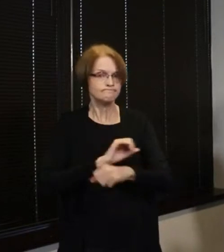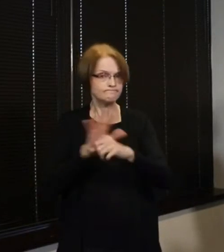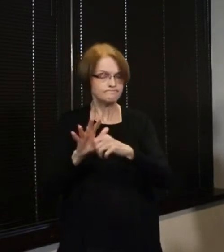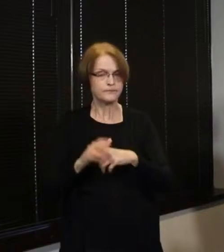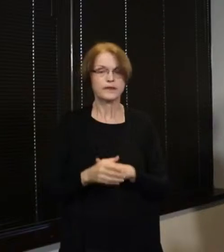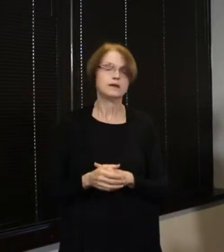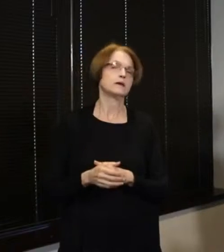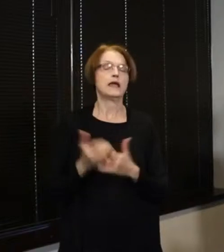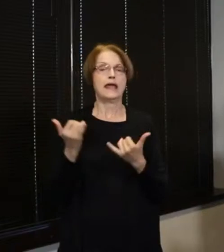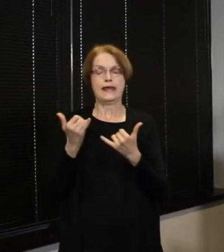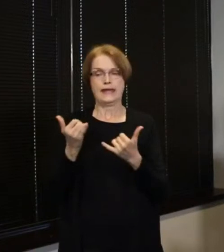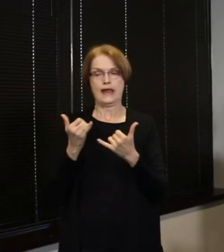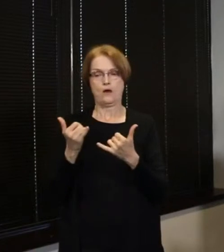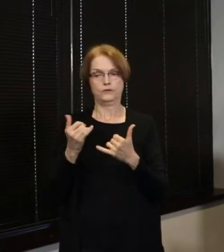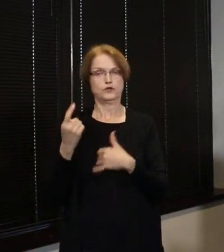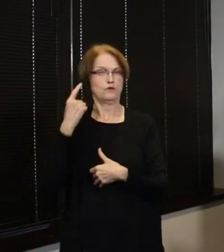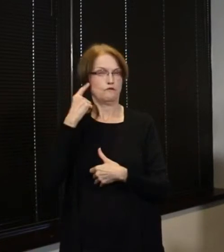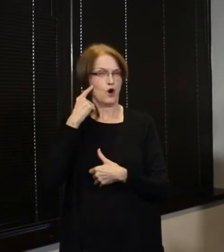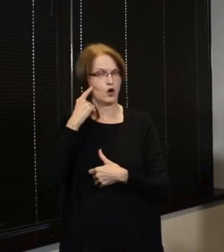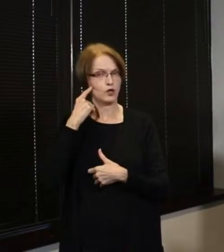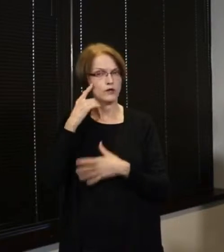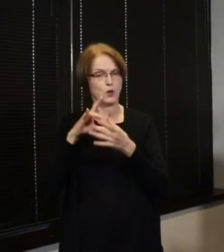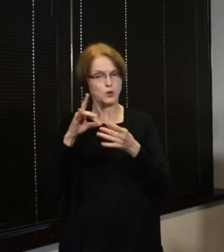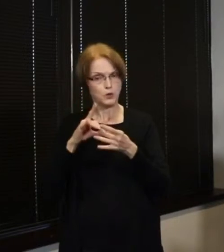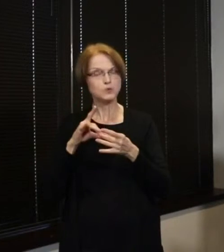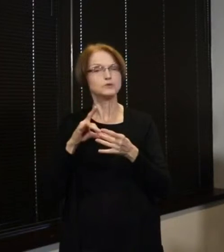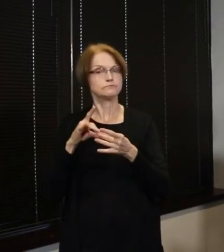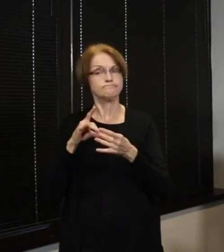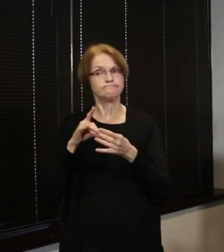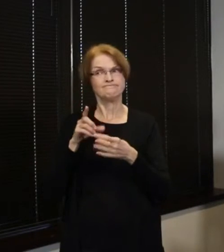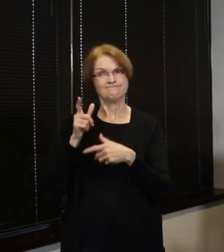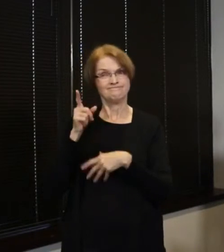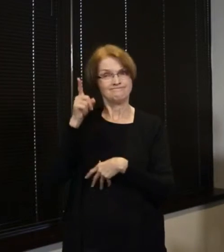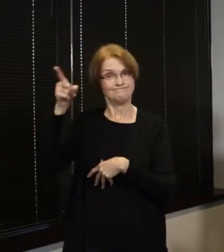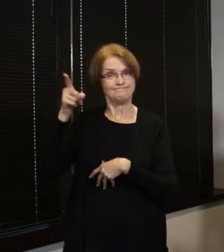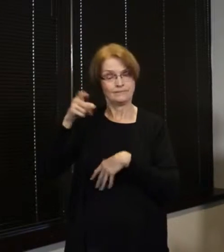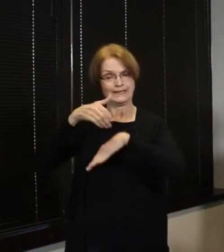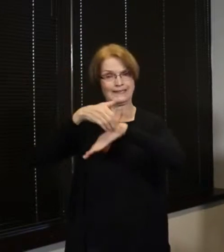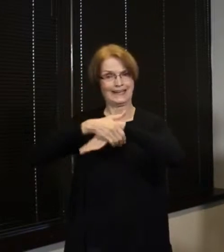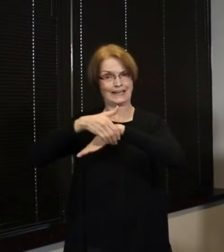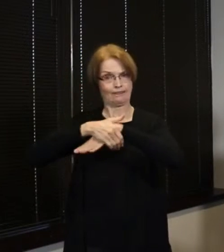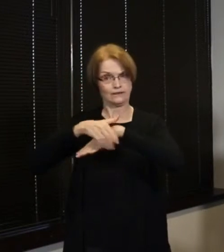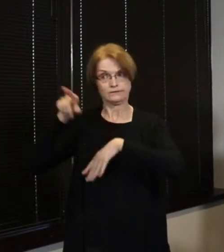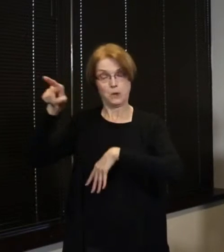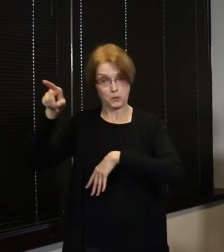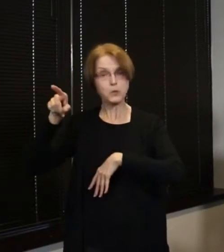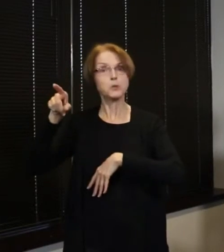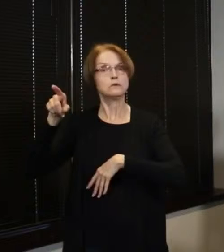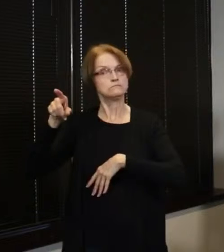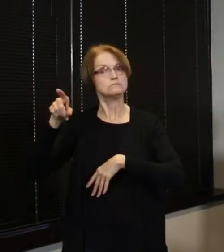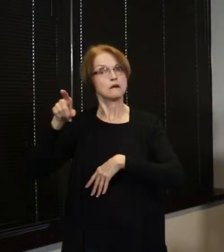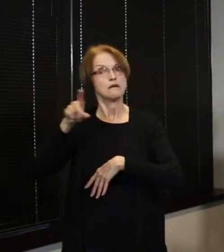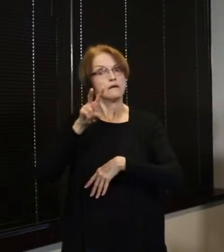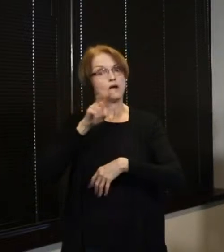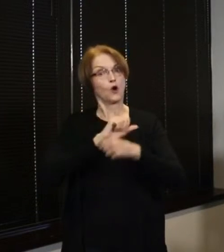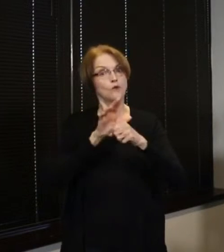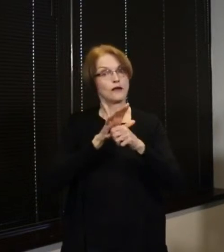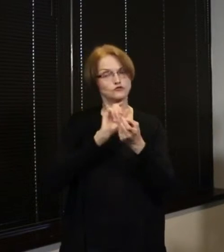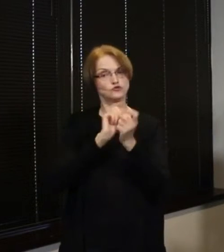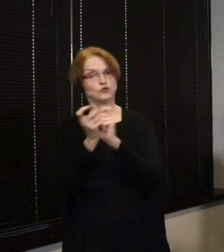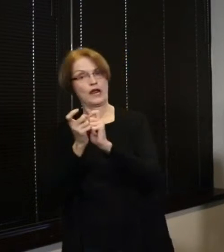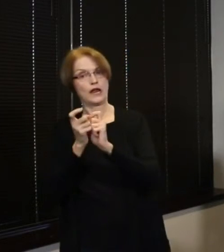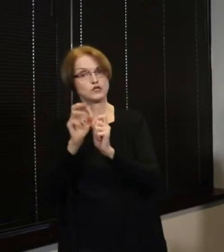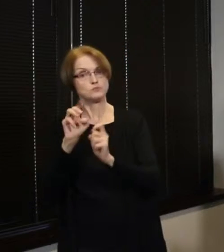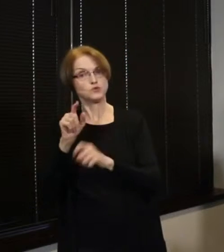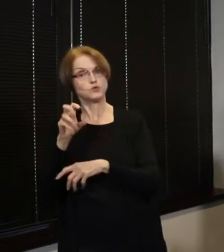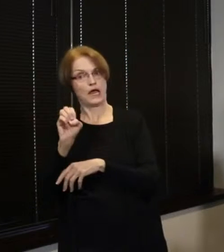new mutation of the coronavirus coming out of the United Kingdom. So keep in mind that viruses mutate all the time. While